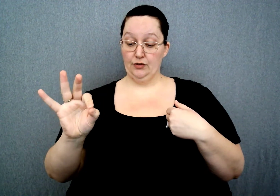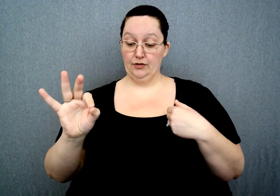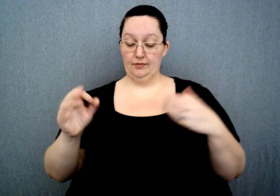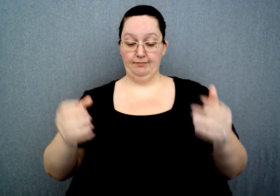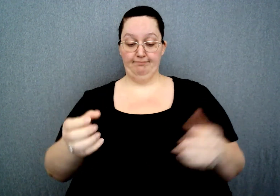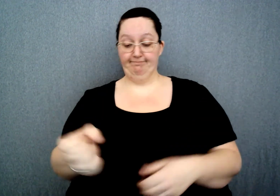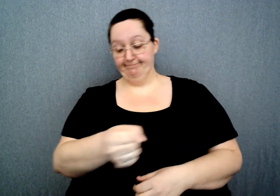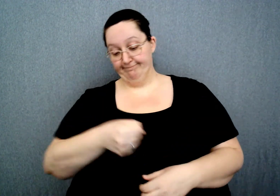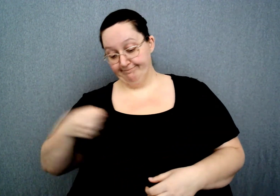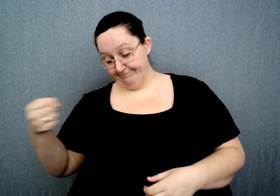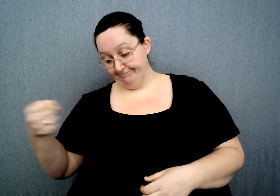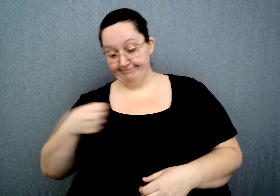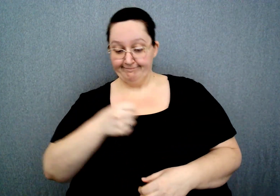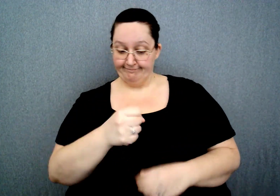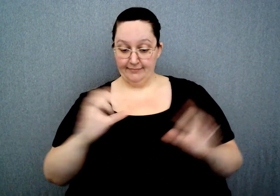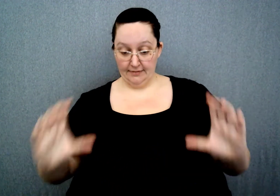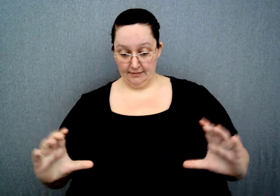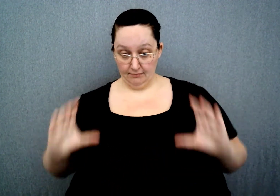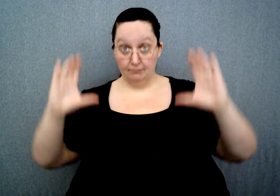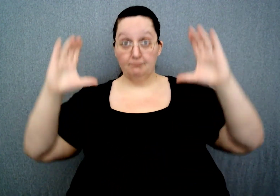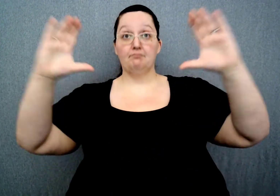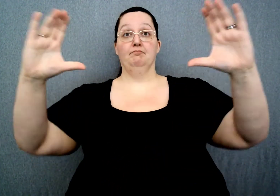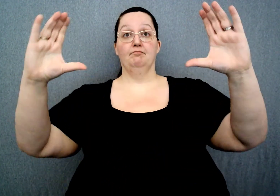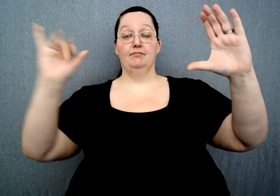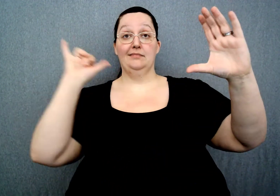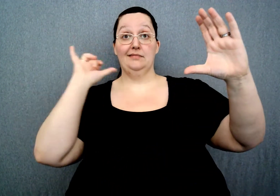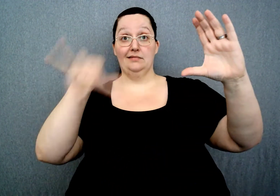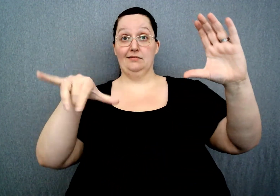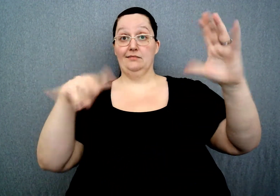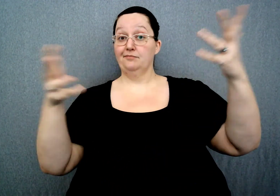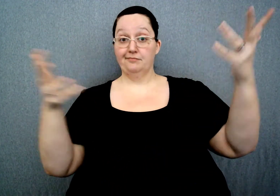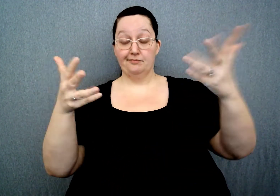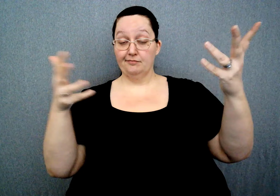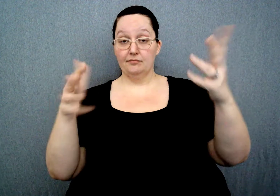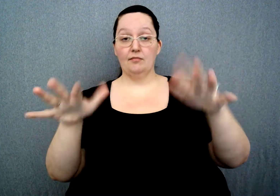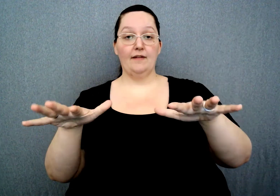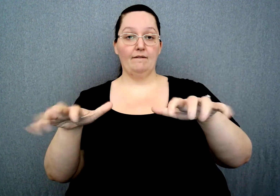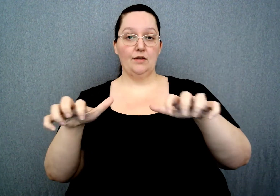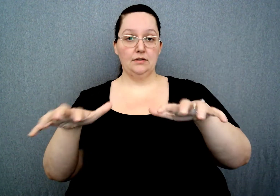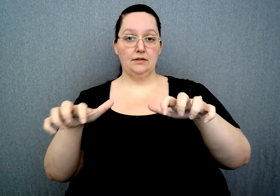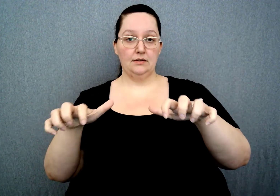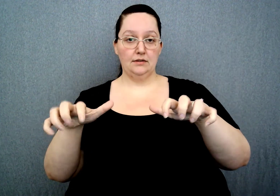If we have a refrigerator, we need to have a freezer.